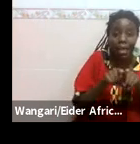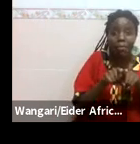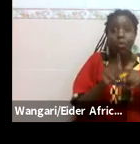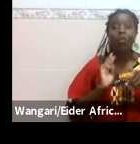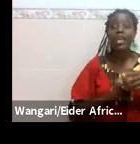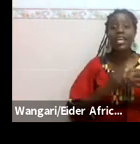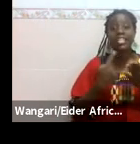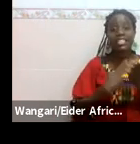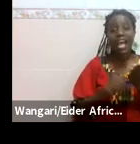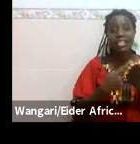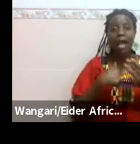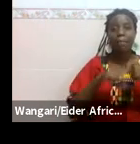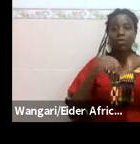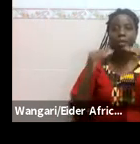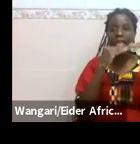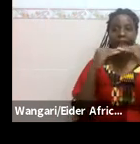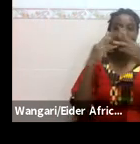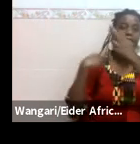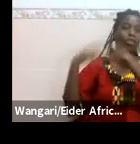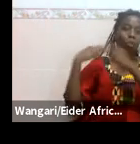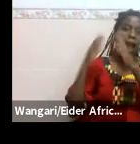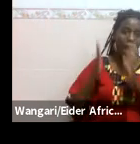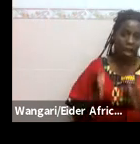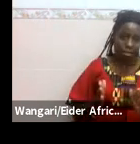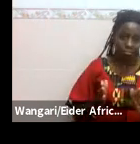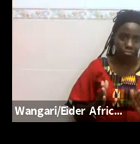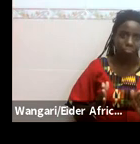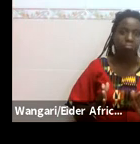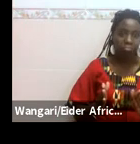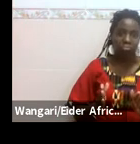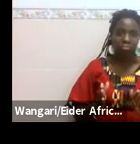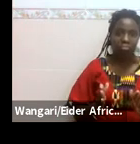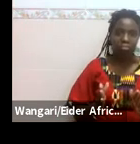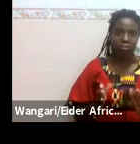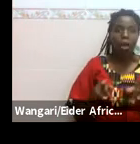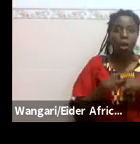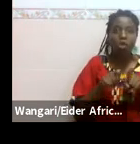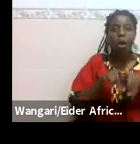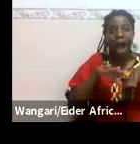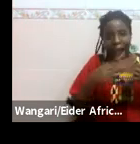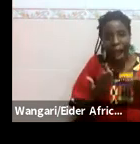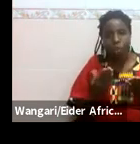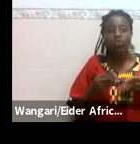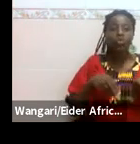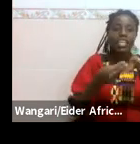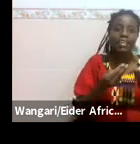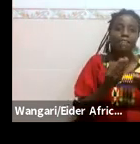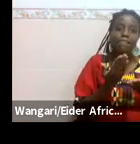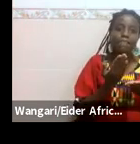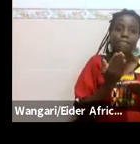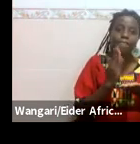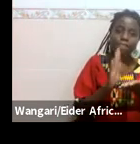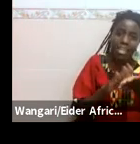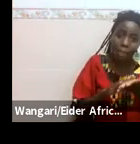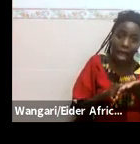makes a good peer reviewer, and we really believe the constructiveness of feedback, the way how you